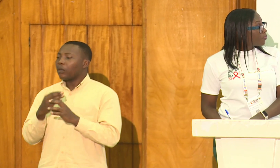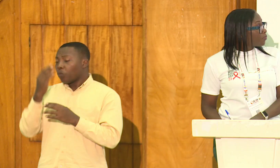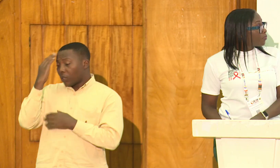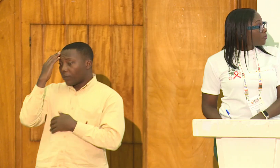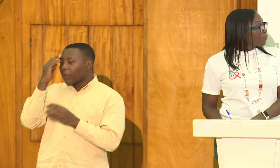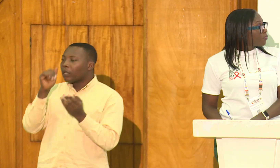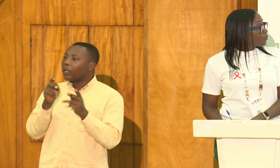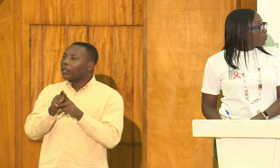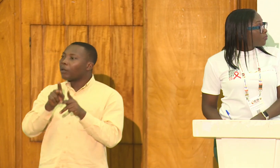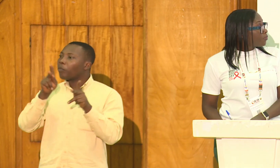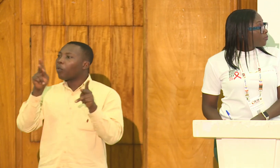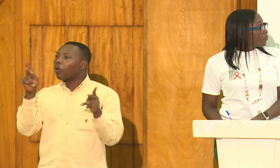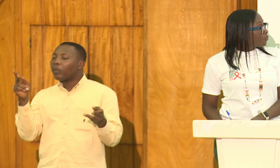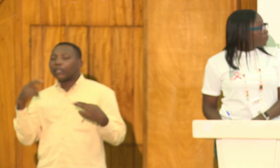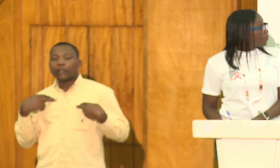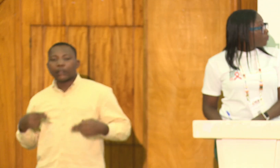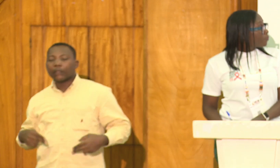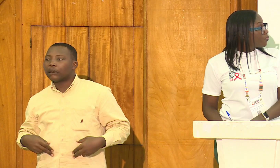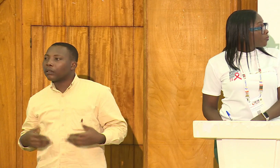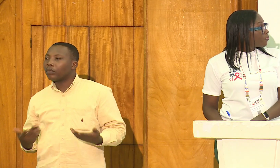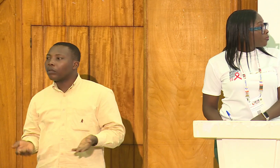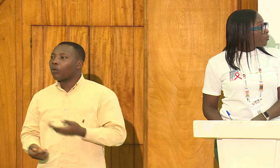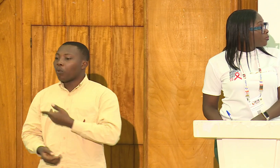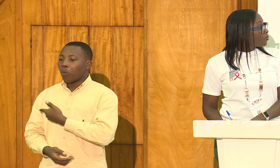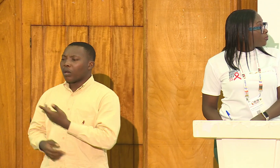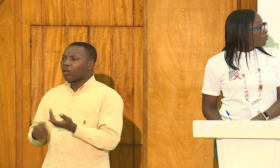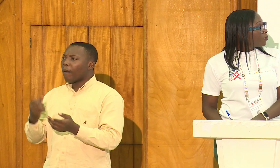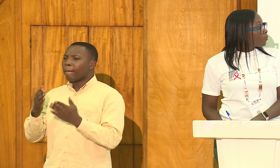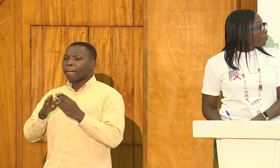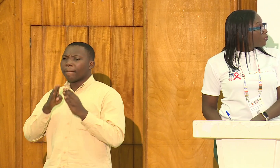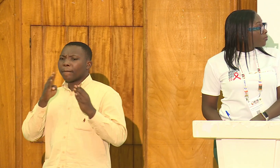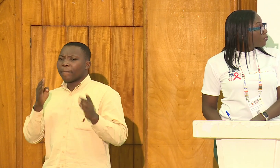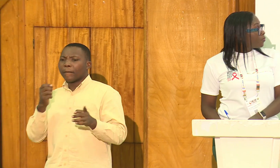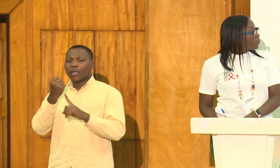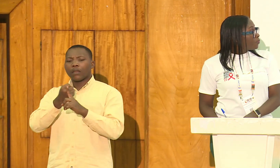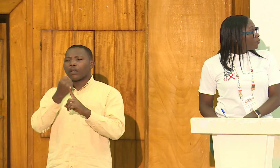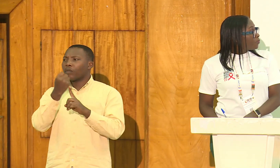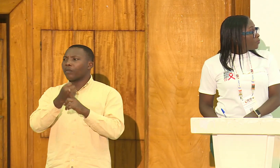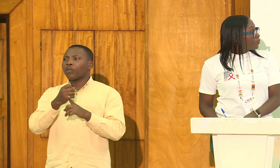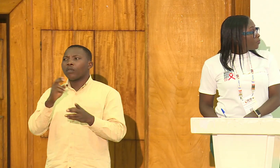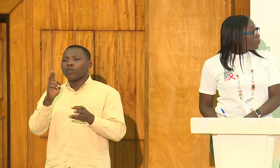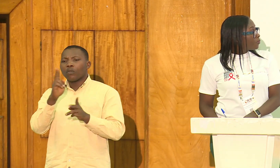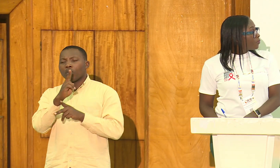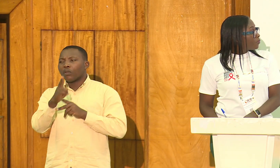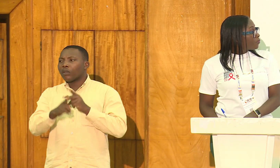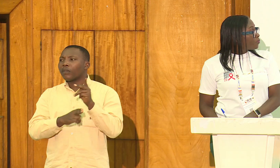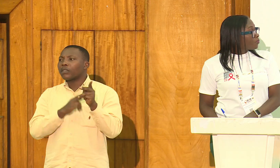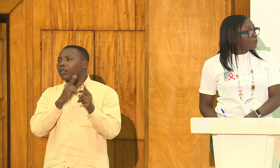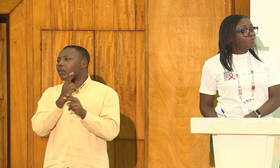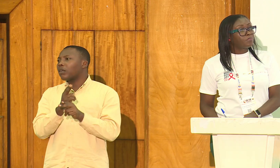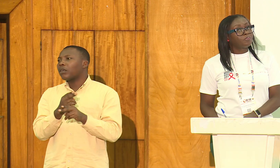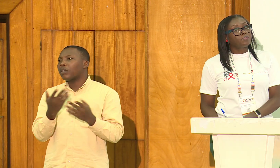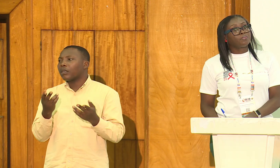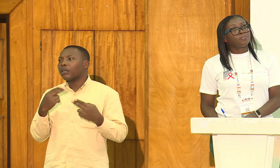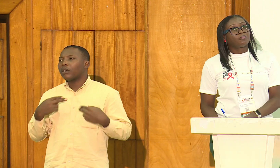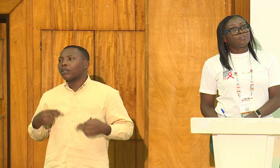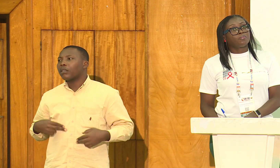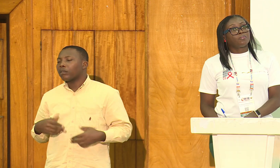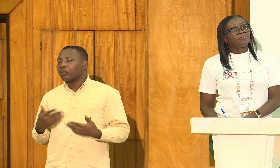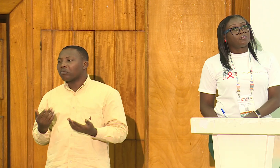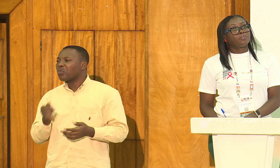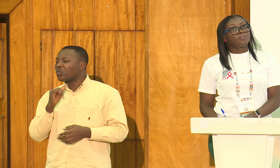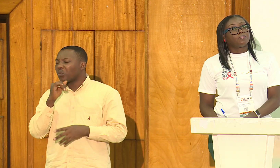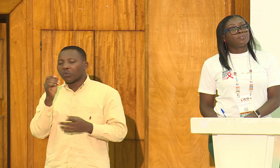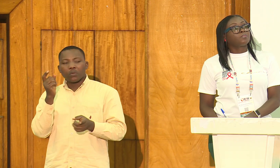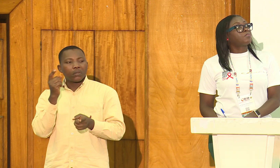health physician in me, I'm a big advocate of universal healthcare because it's not,